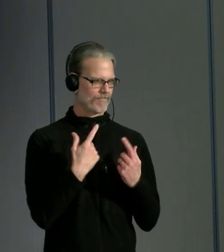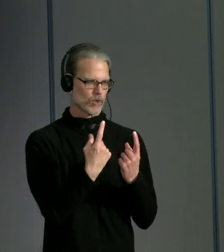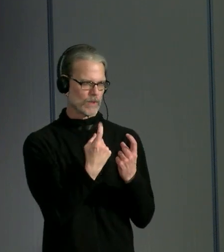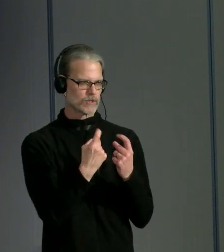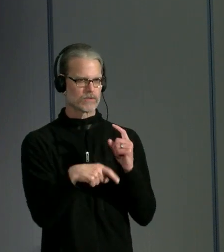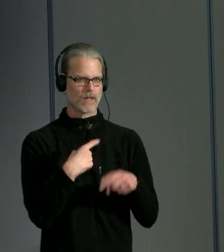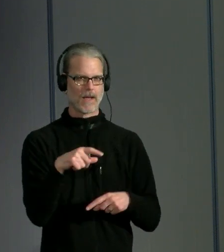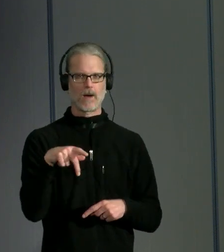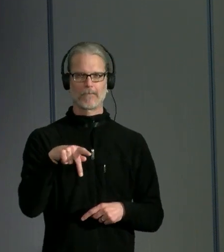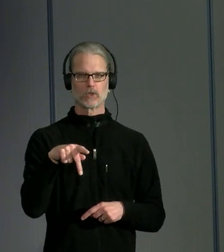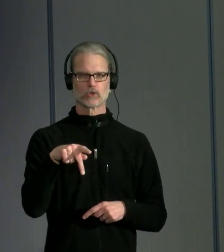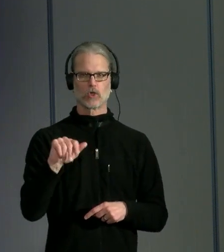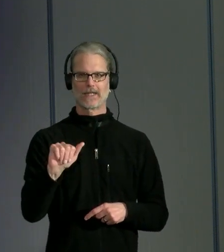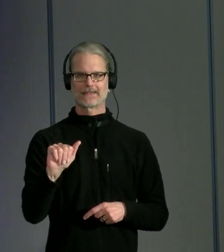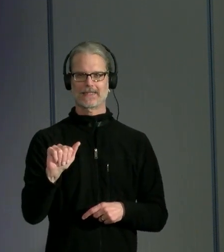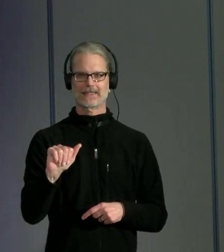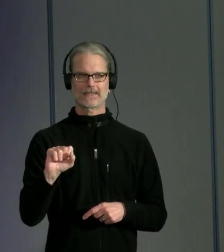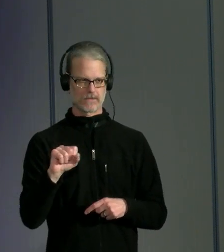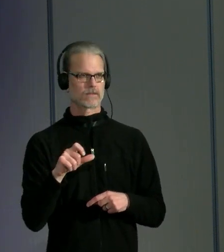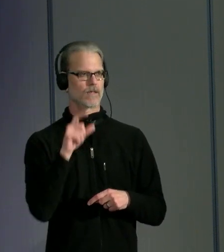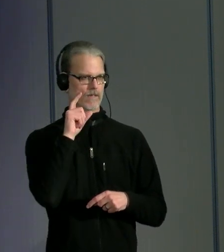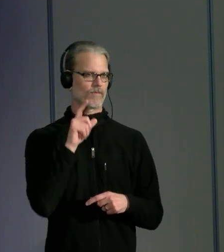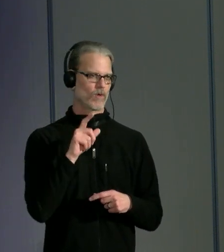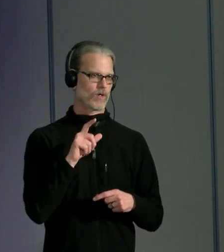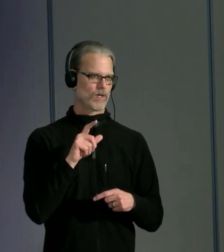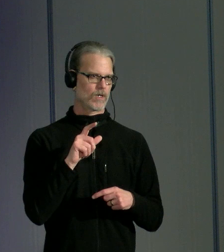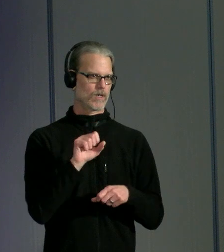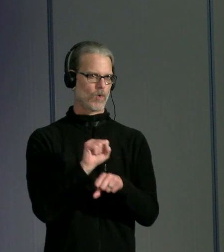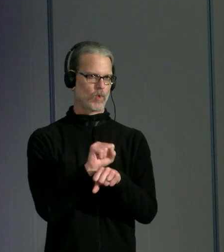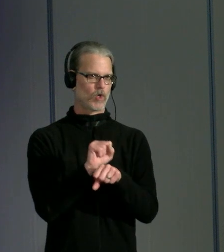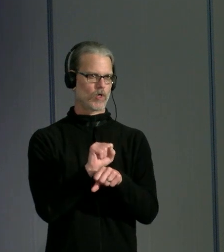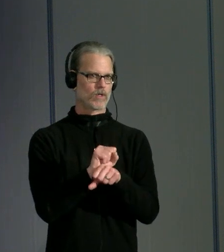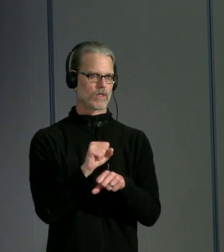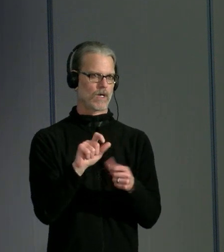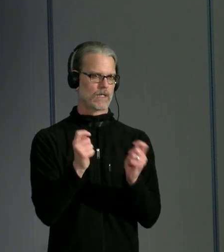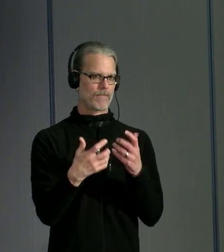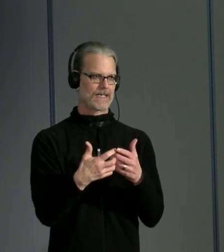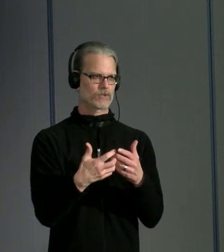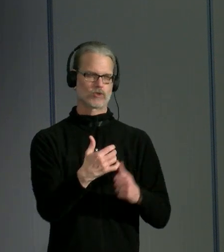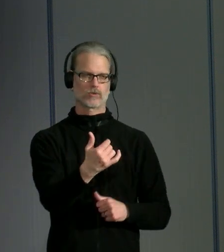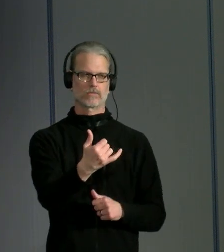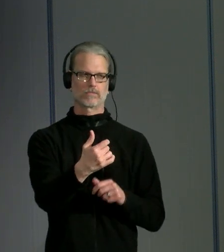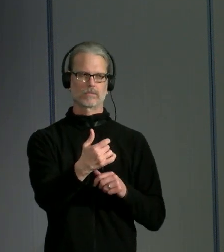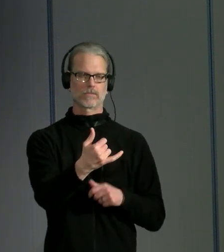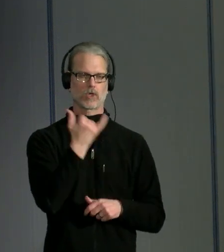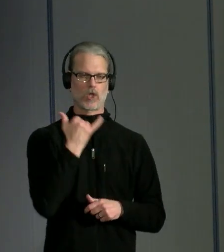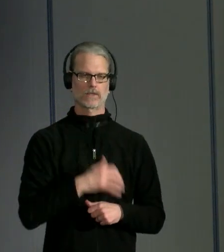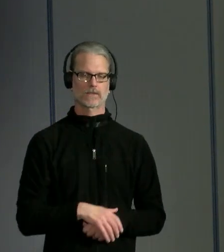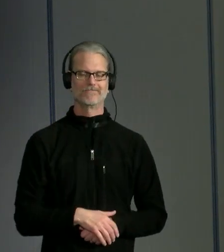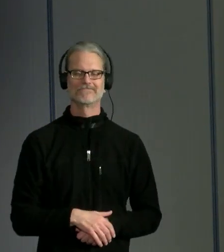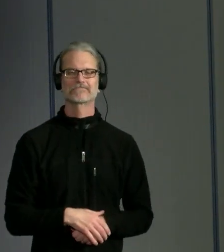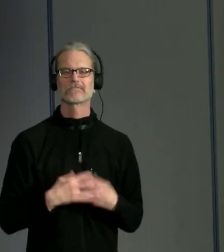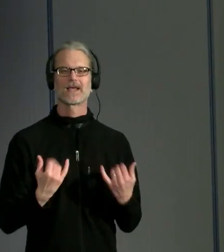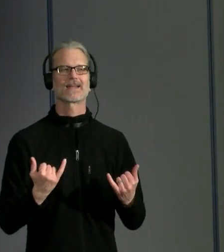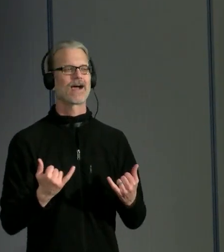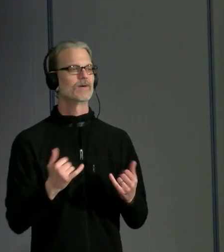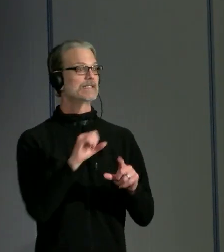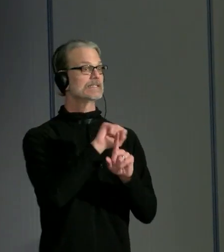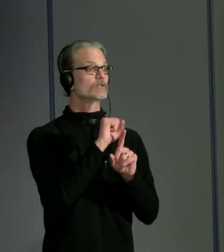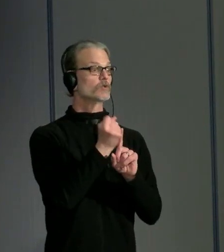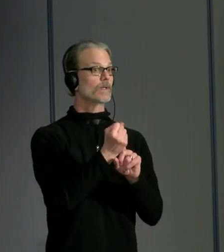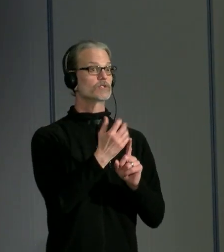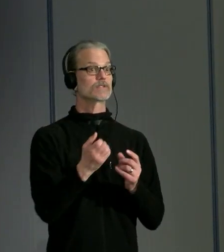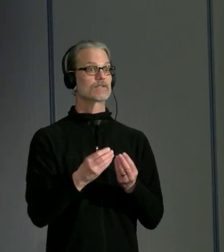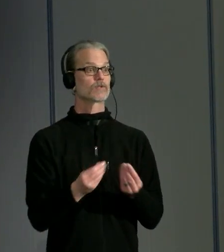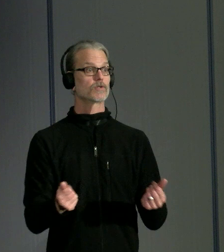about personal attendant as a workplace accommodations, definitely give us a call. And now we're going to get into some situation and solutions from the